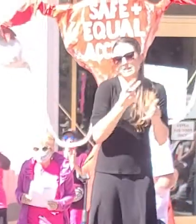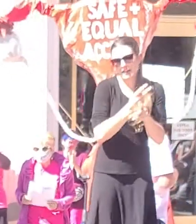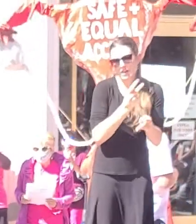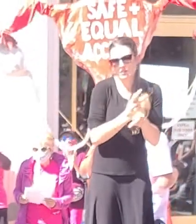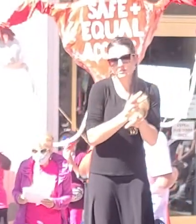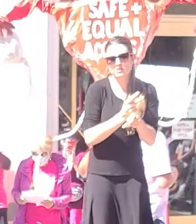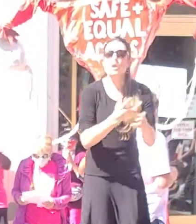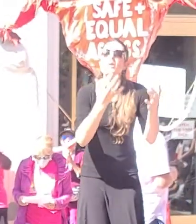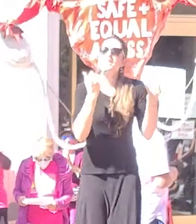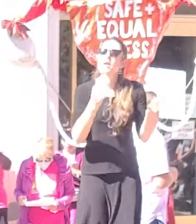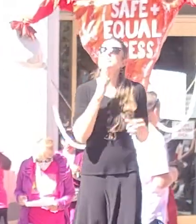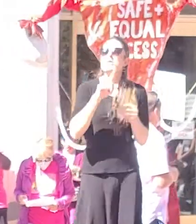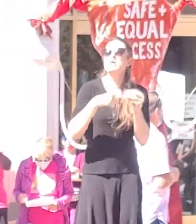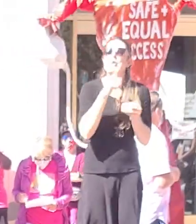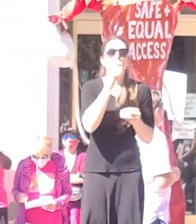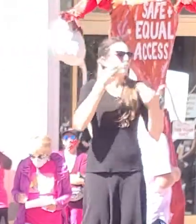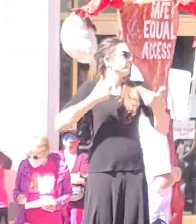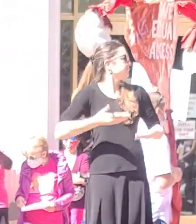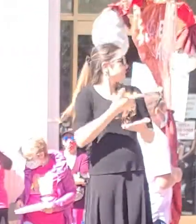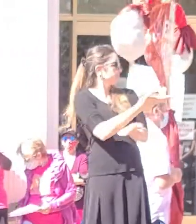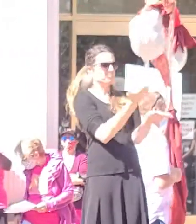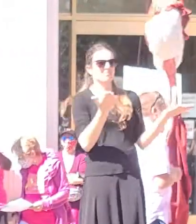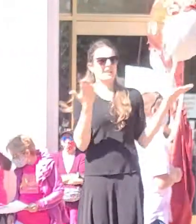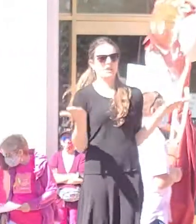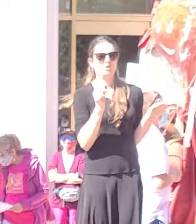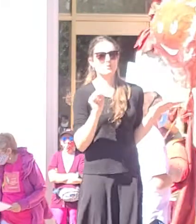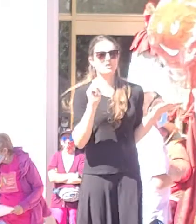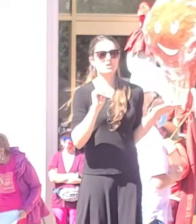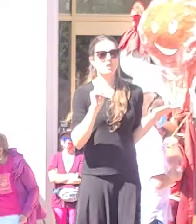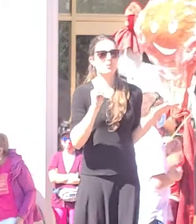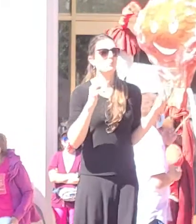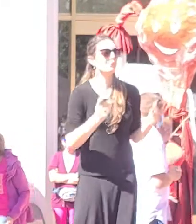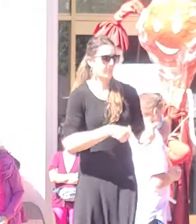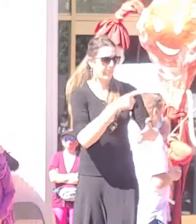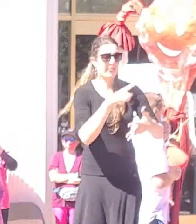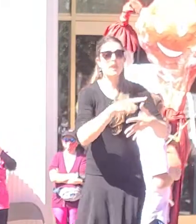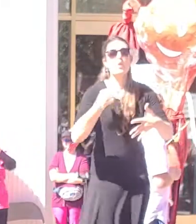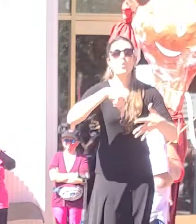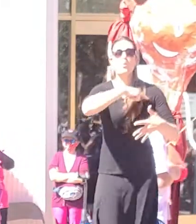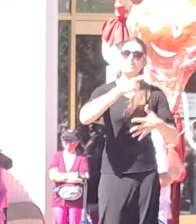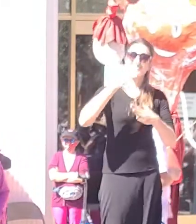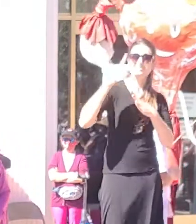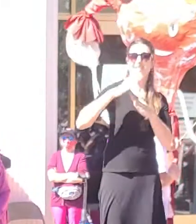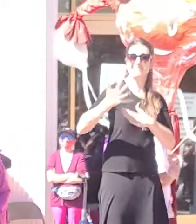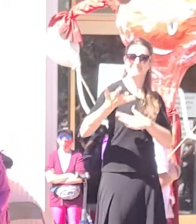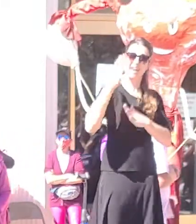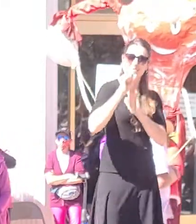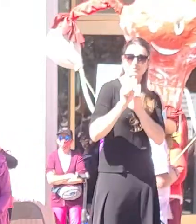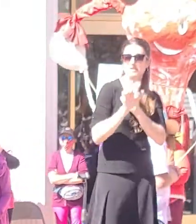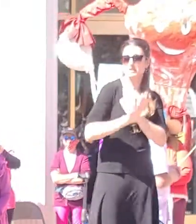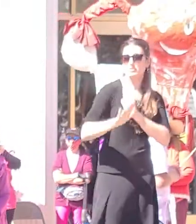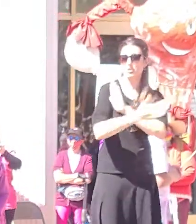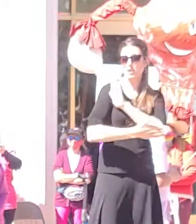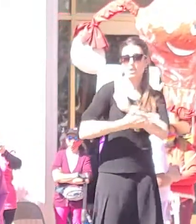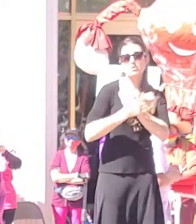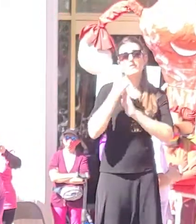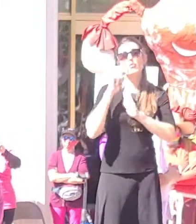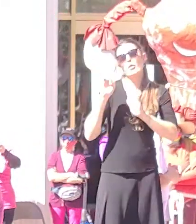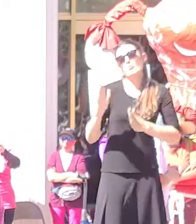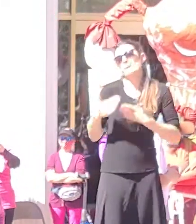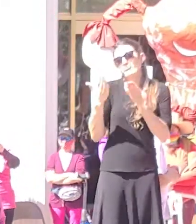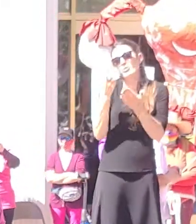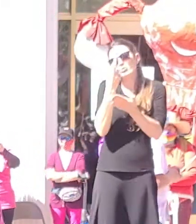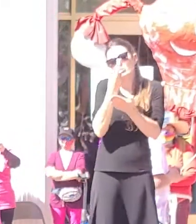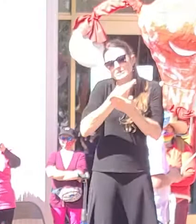New Mexico. One, we're one of the top five states in the nation for providing resources